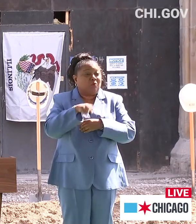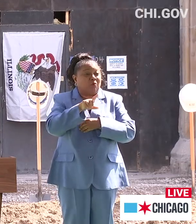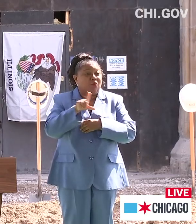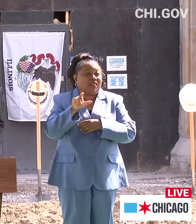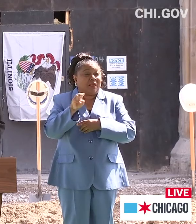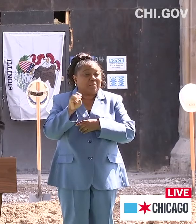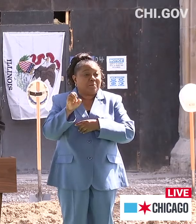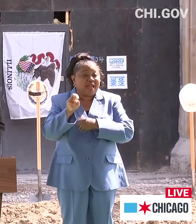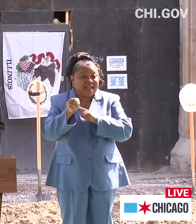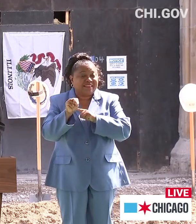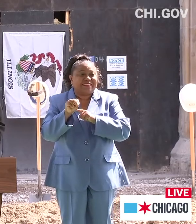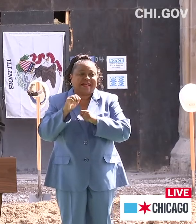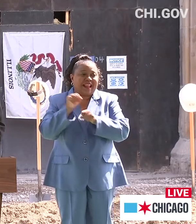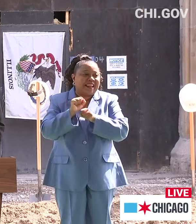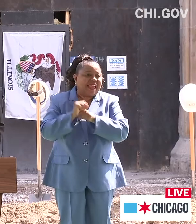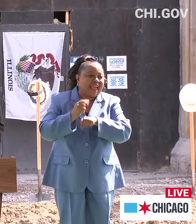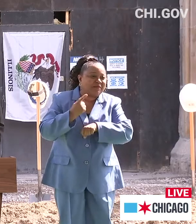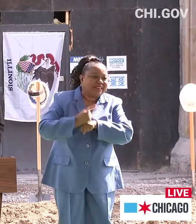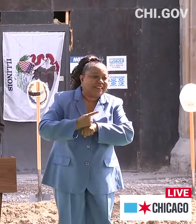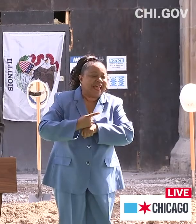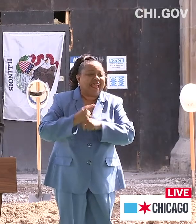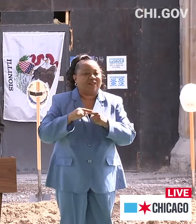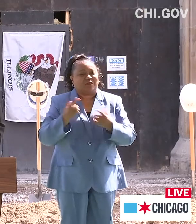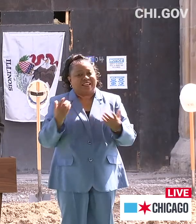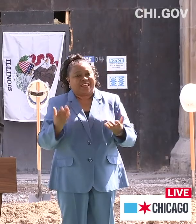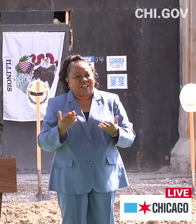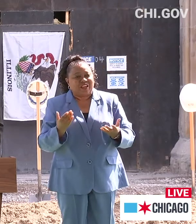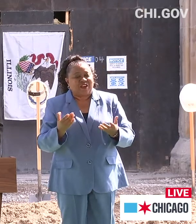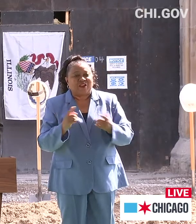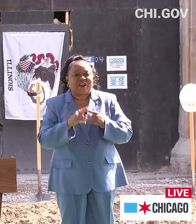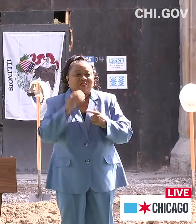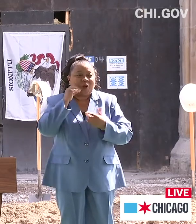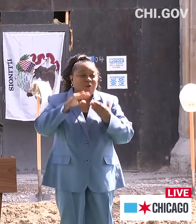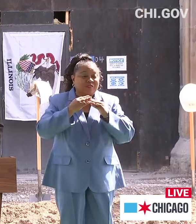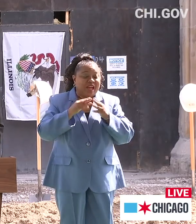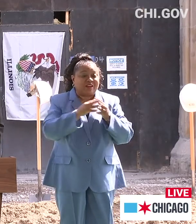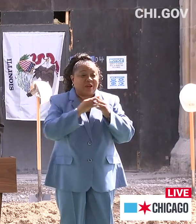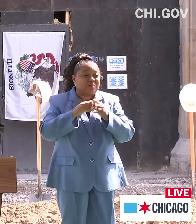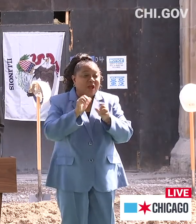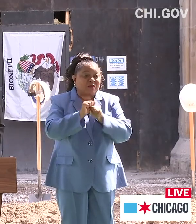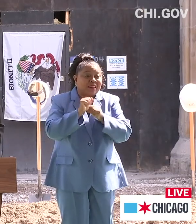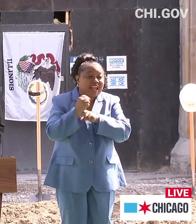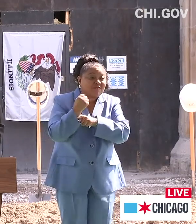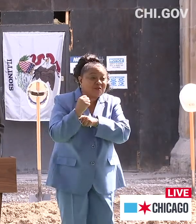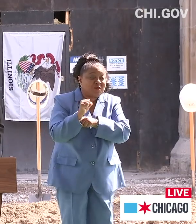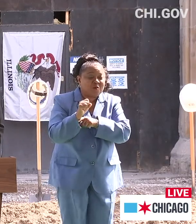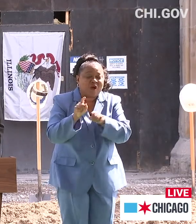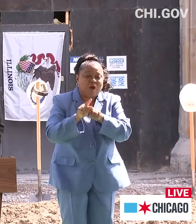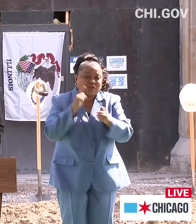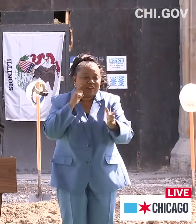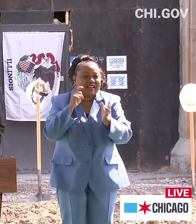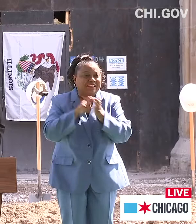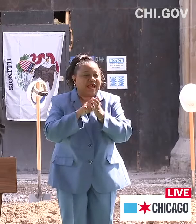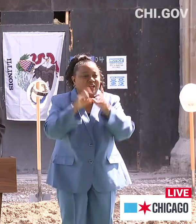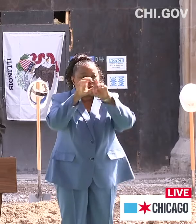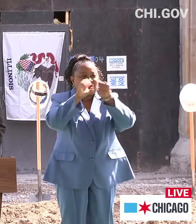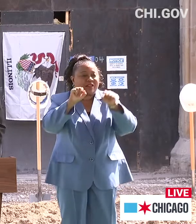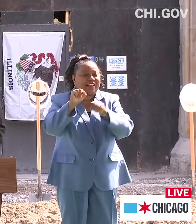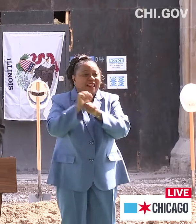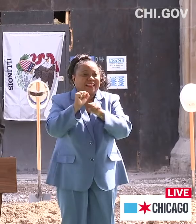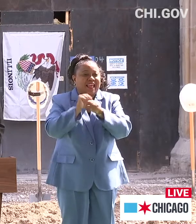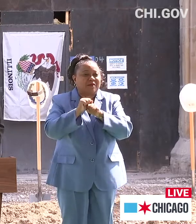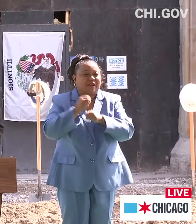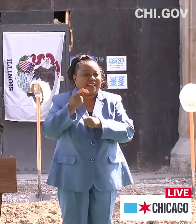and it's Labor Day and we're here in the hometown of the American labor movement, I'd like to also acknowledge President of the Illinois Labor